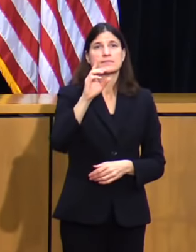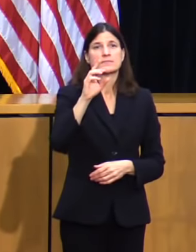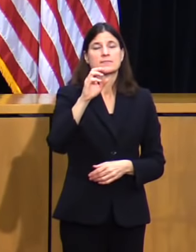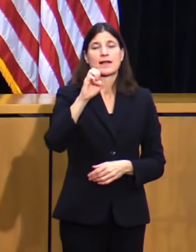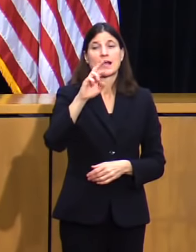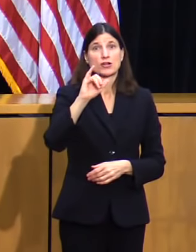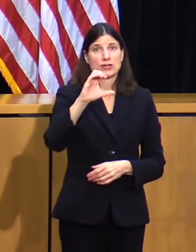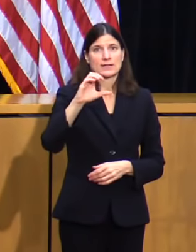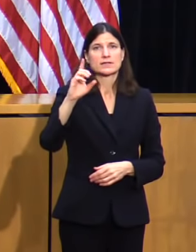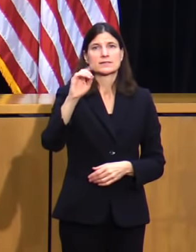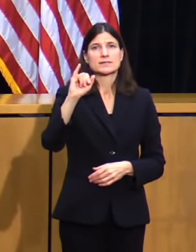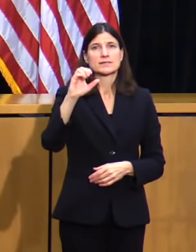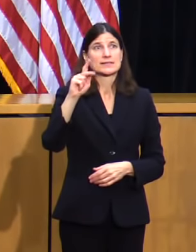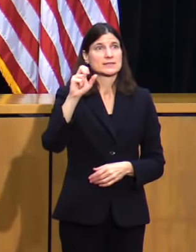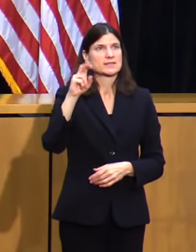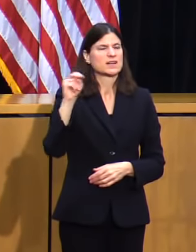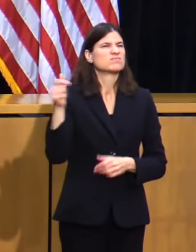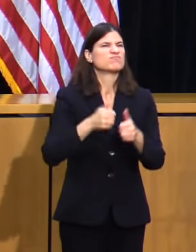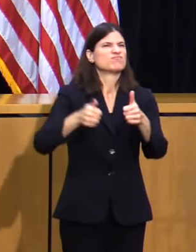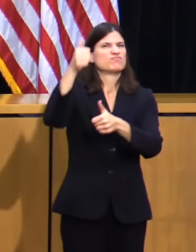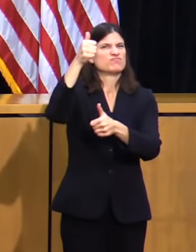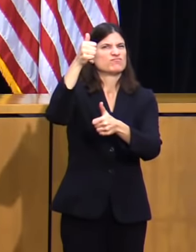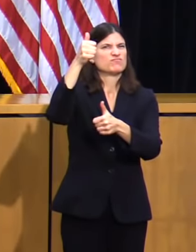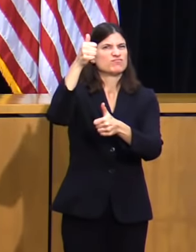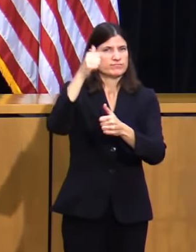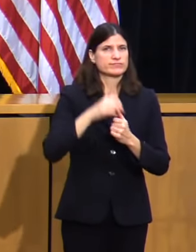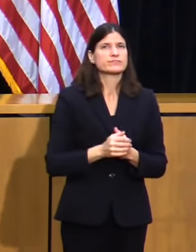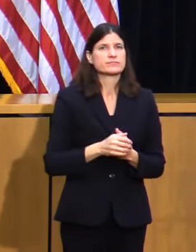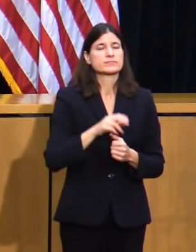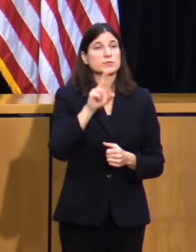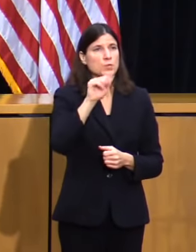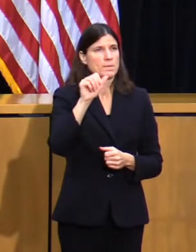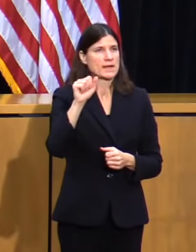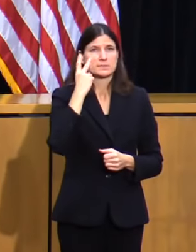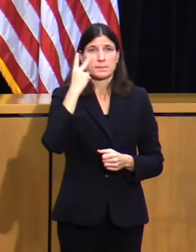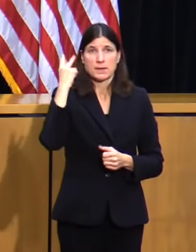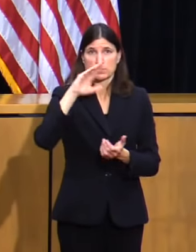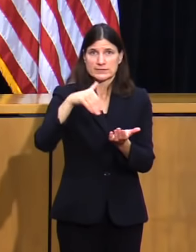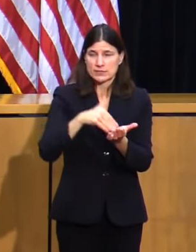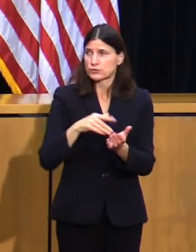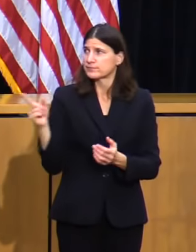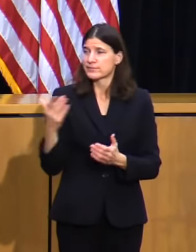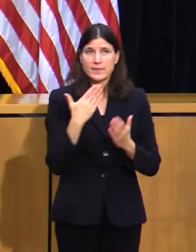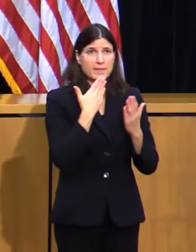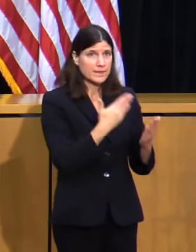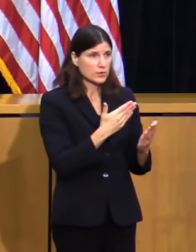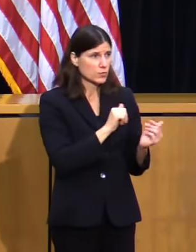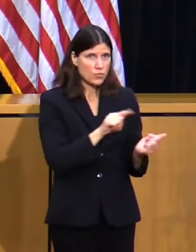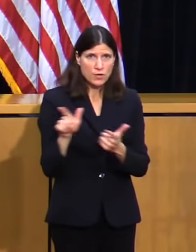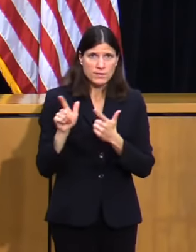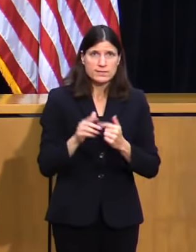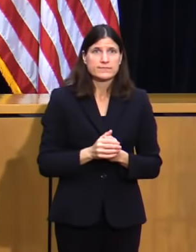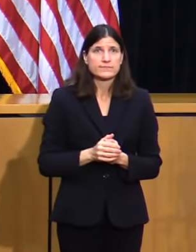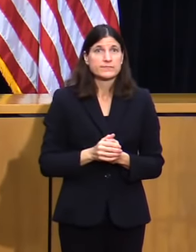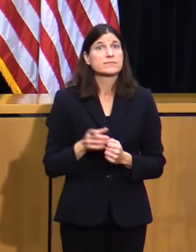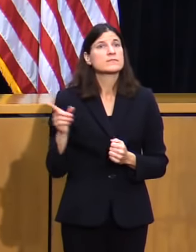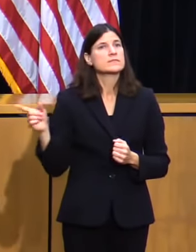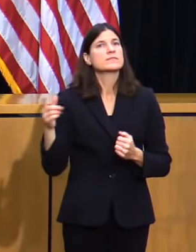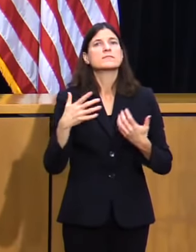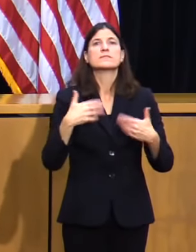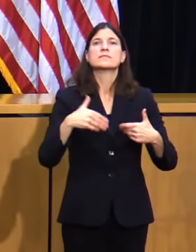Thank you, Sam. And on behalf of all healthcare workers across the state of Massachusetts, I want to say thank you to the citizens of the